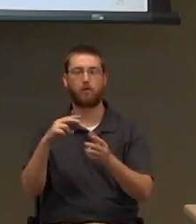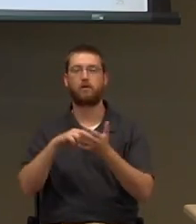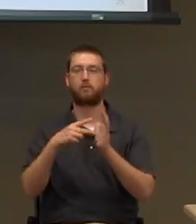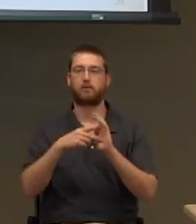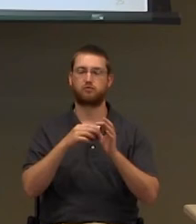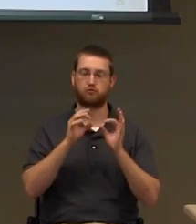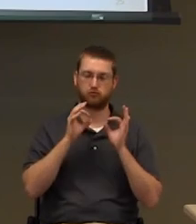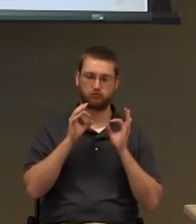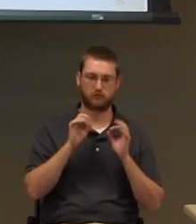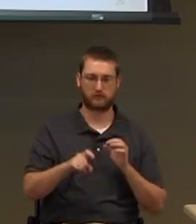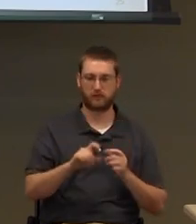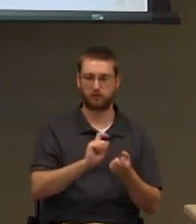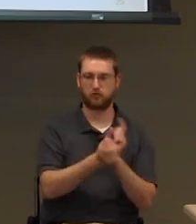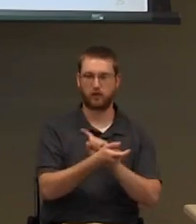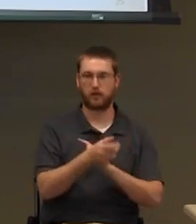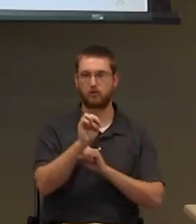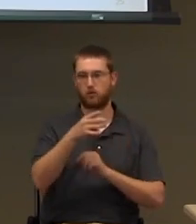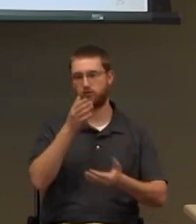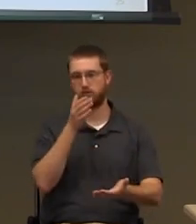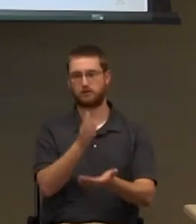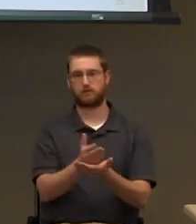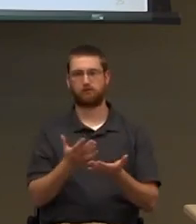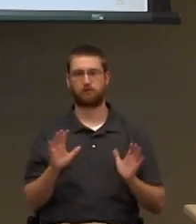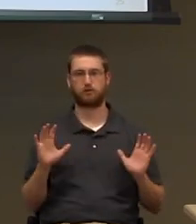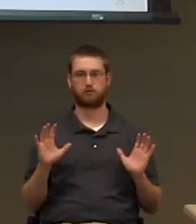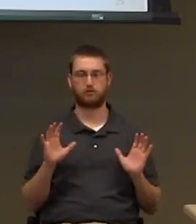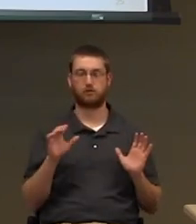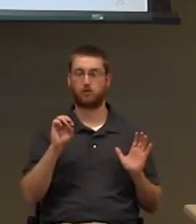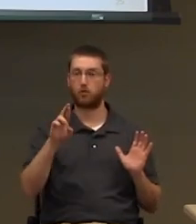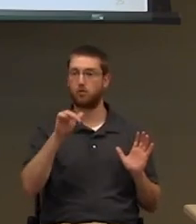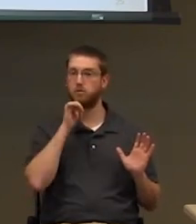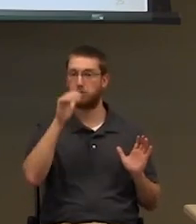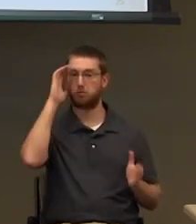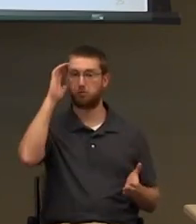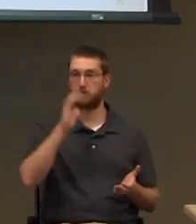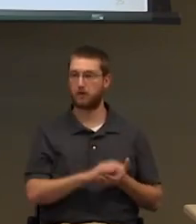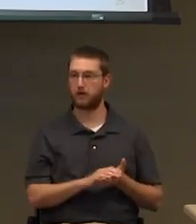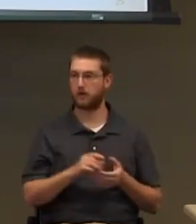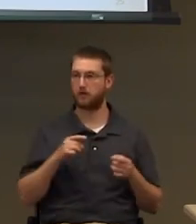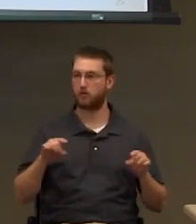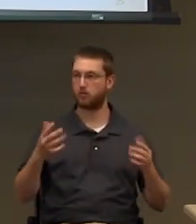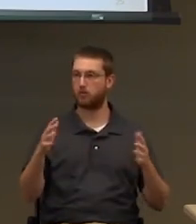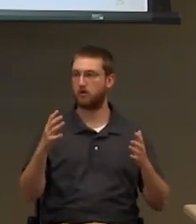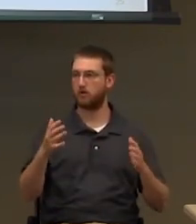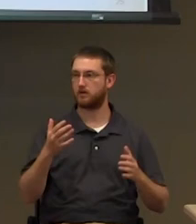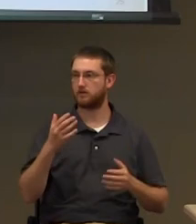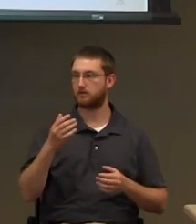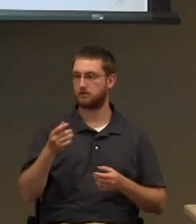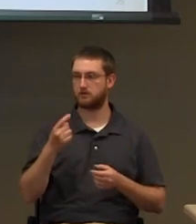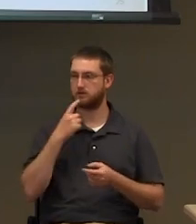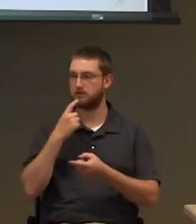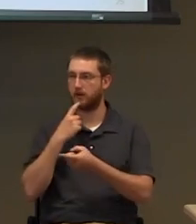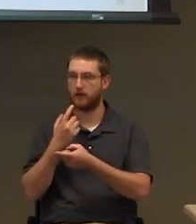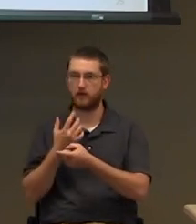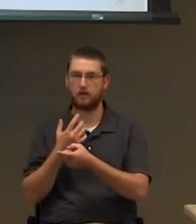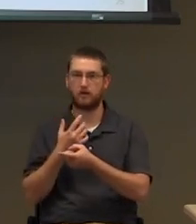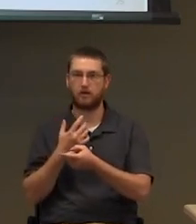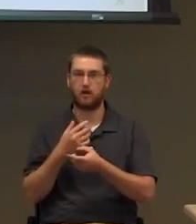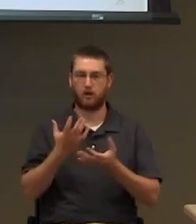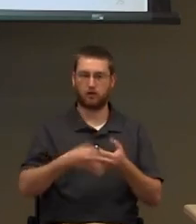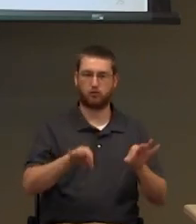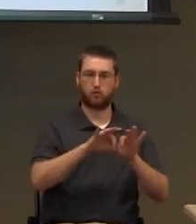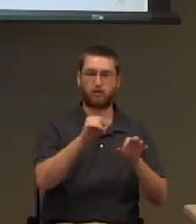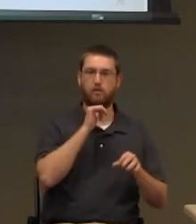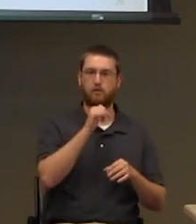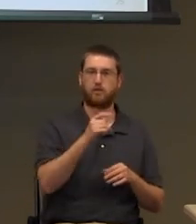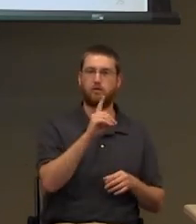demand change, or we don't do it anymore. Or if you don't believe, as you've already expressed, sir, that it's worth it, then we don't do